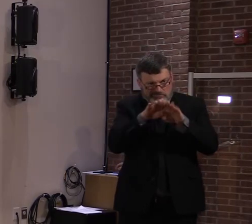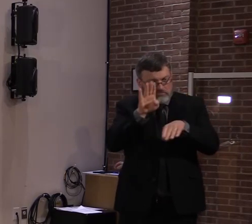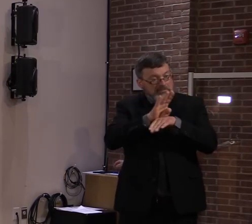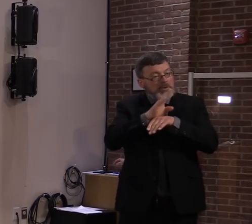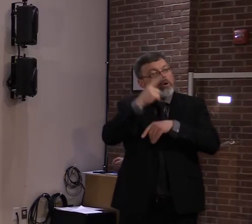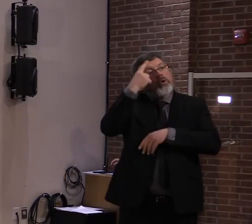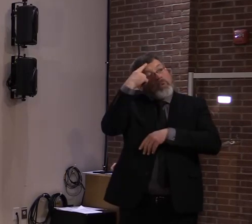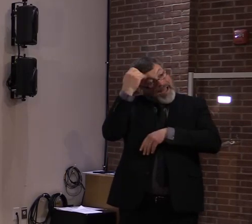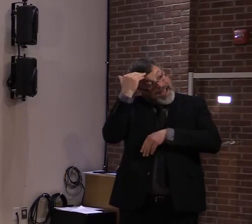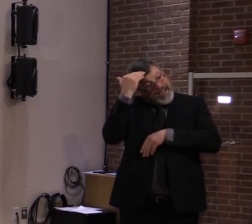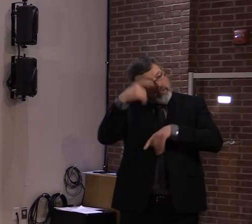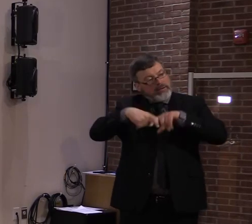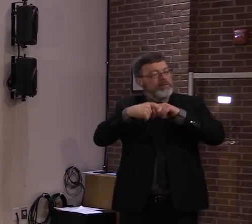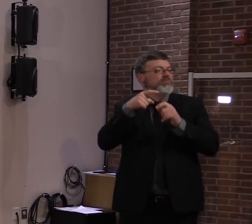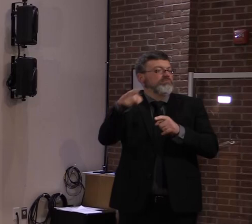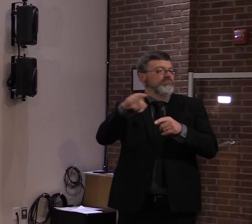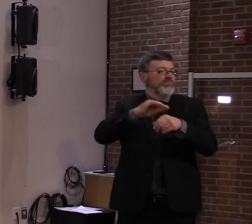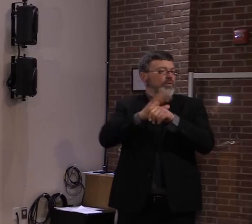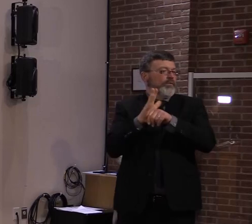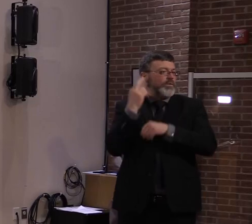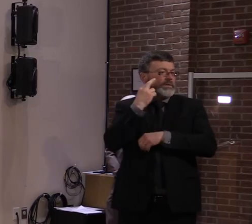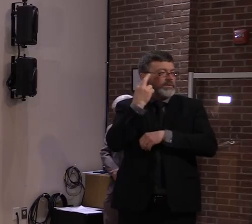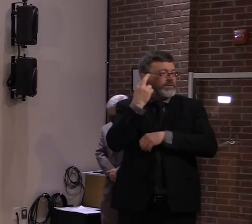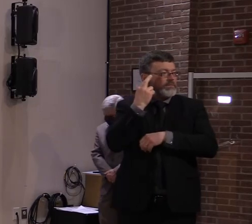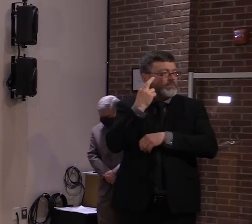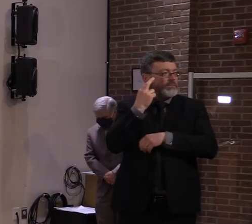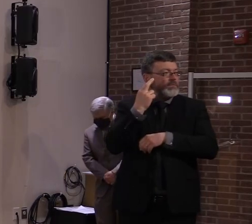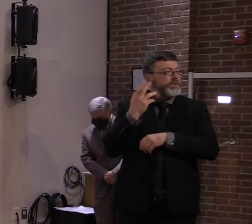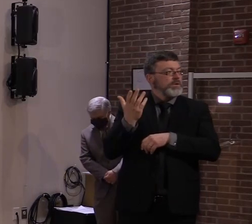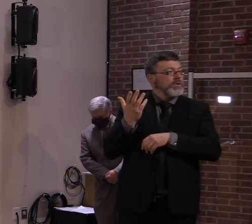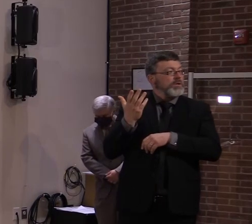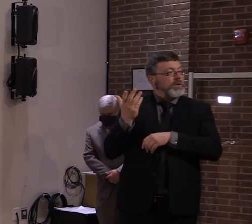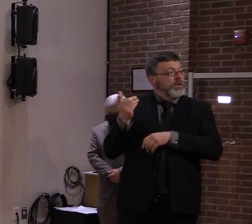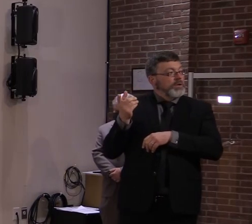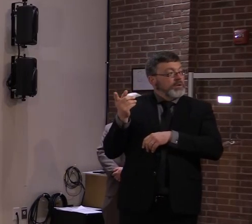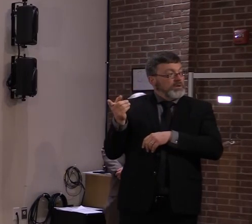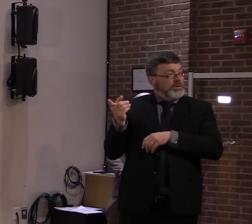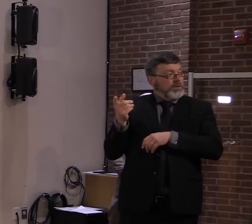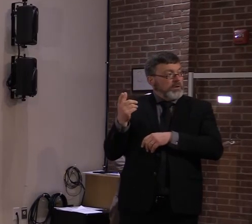been suspended that they might be able to point to and say we weren't required to do this?